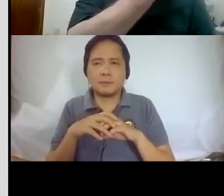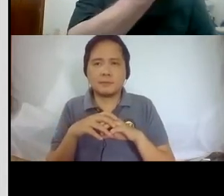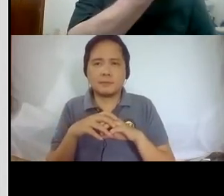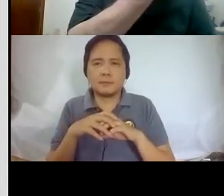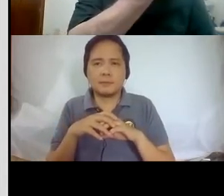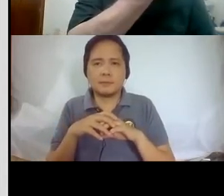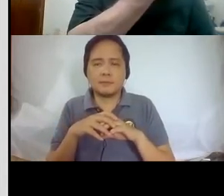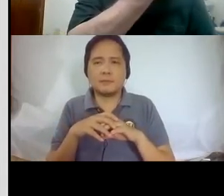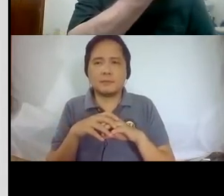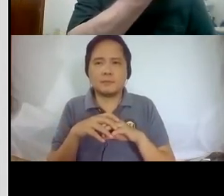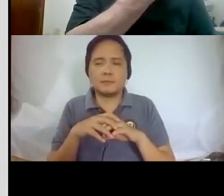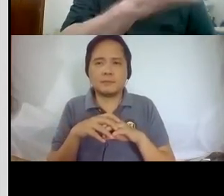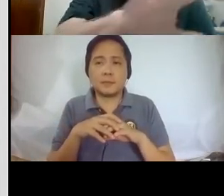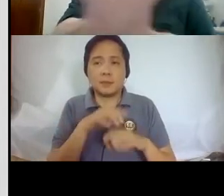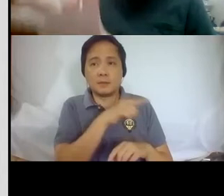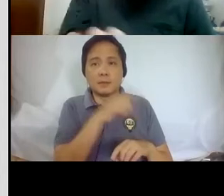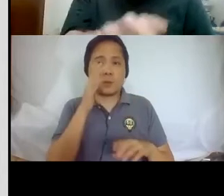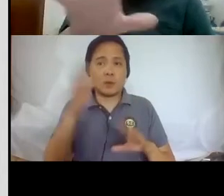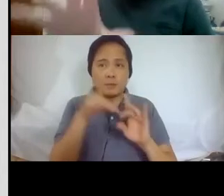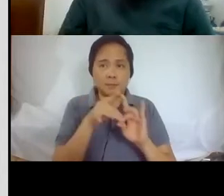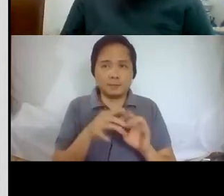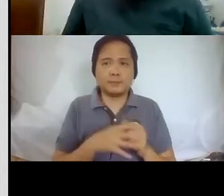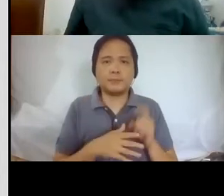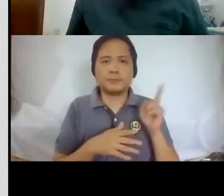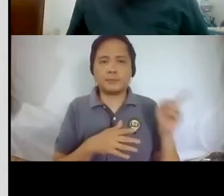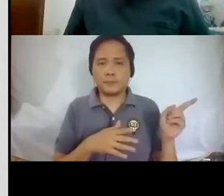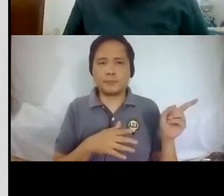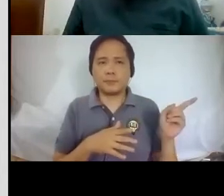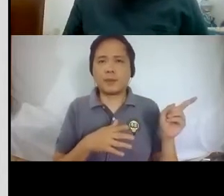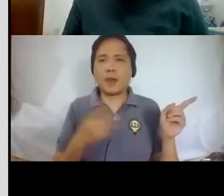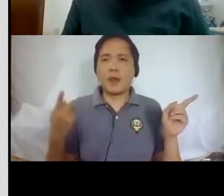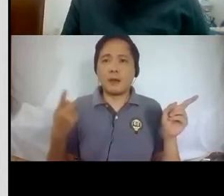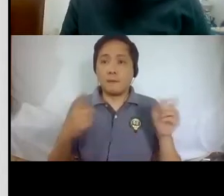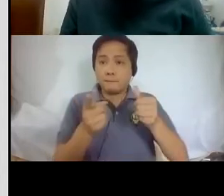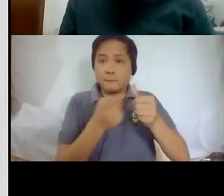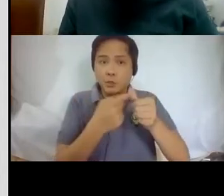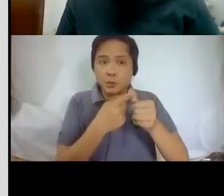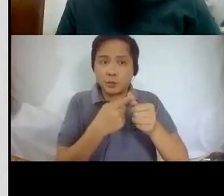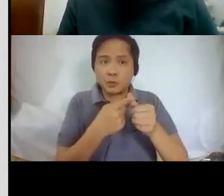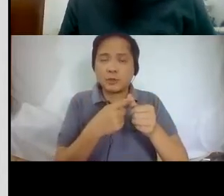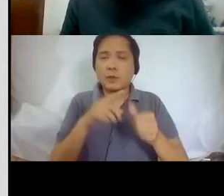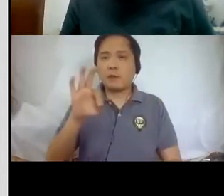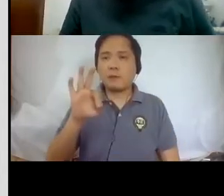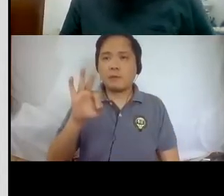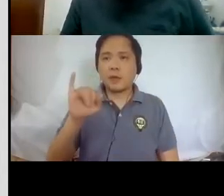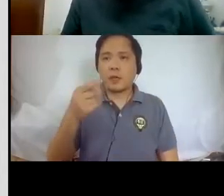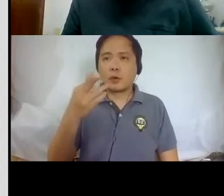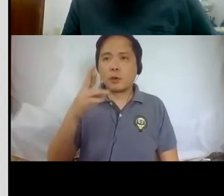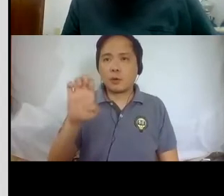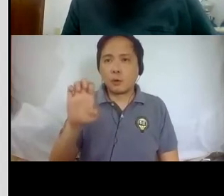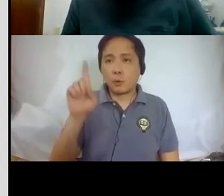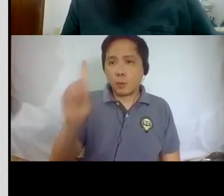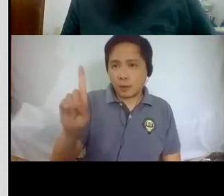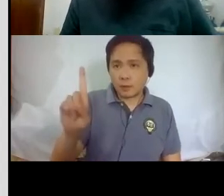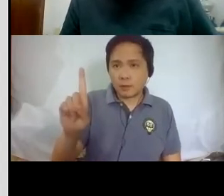Okay, when you have figure 1, these are the list of signs that you want to alphabetize, put in the right order.